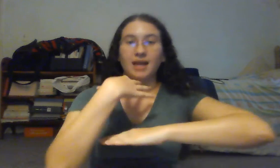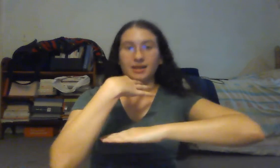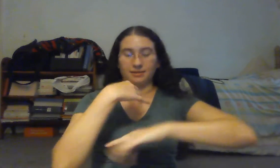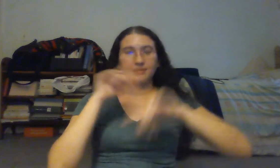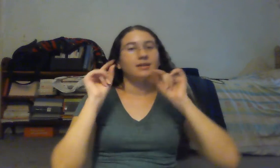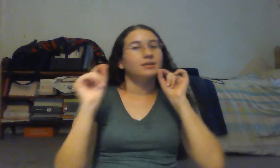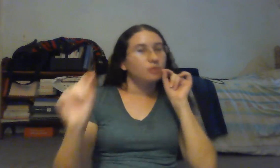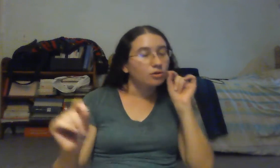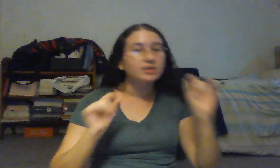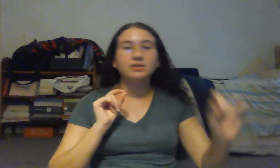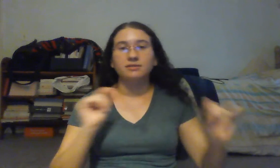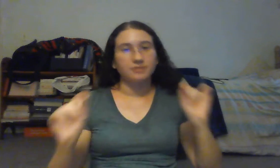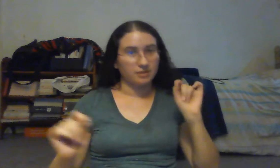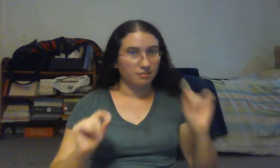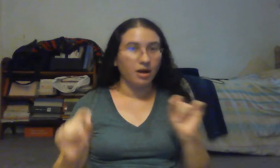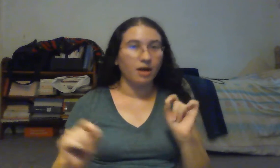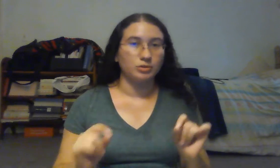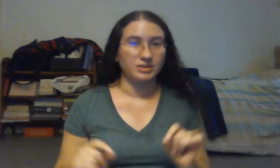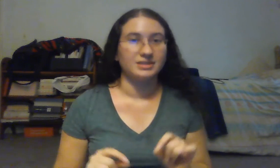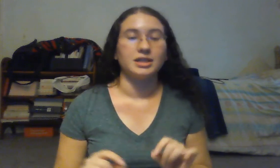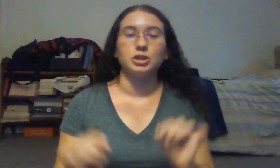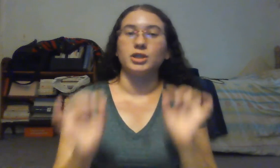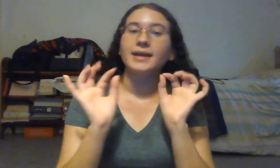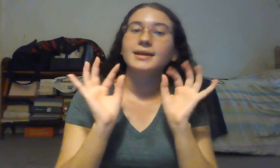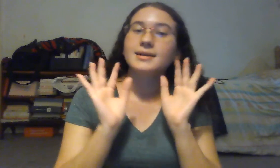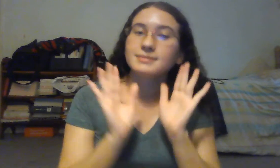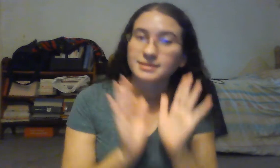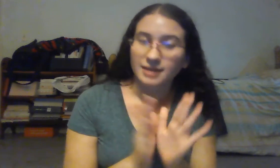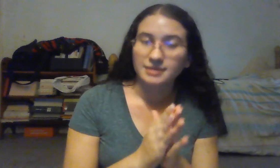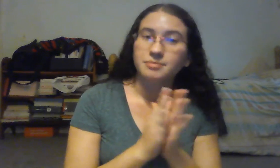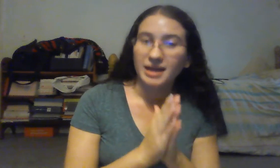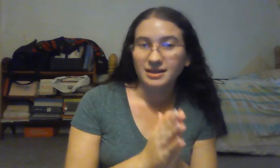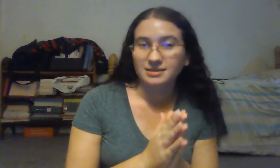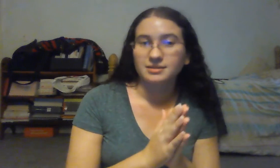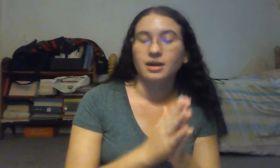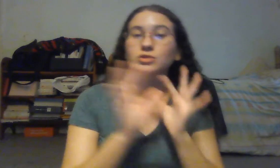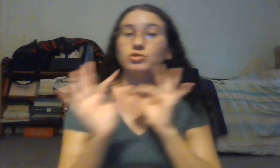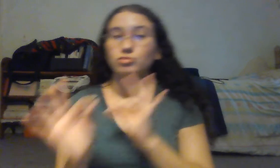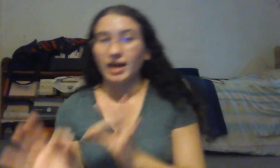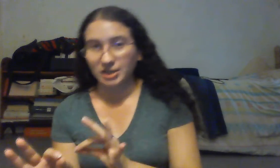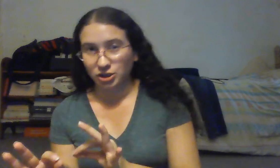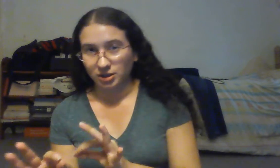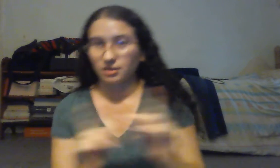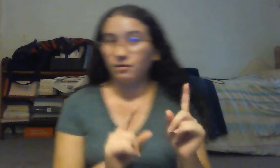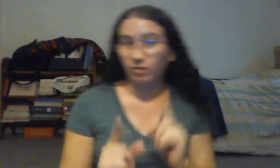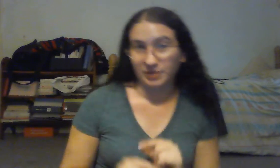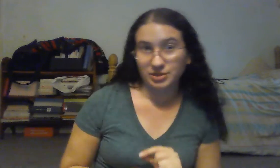Send. Notice the difference in palm orientation. That depends on the direction of where it's